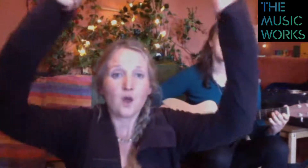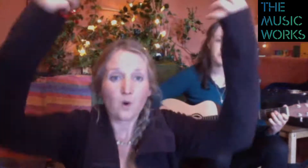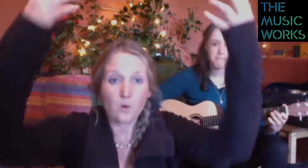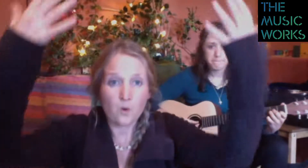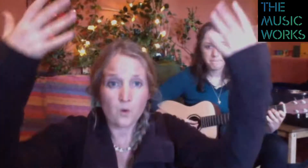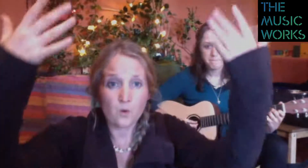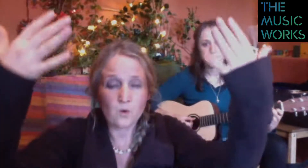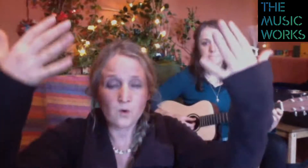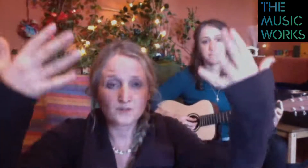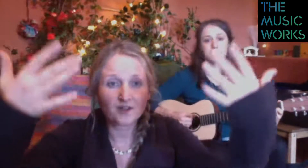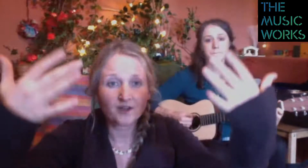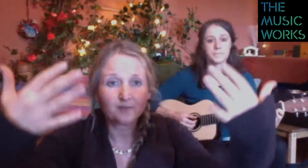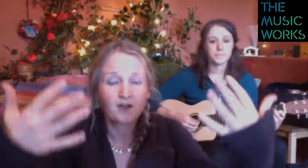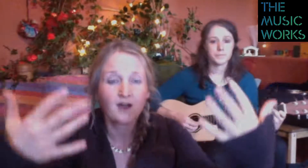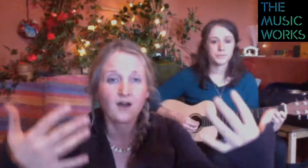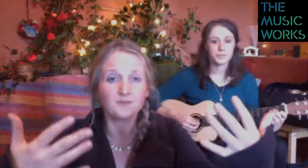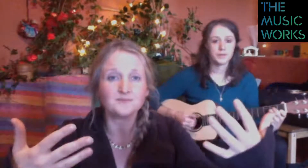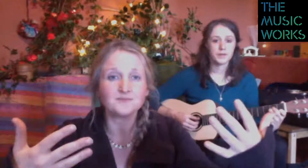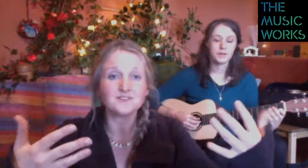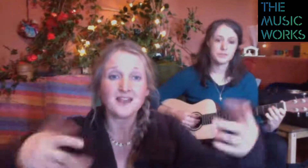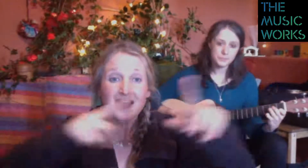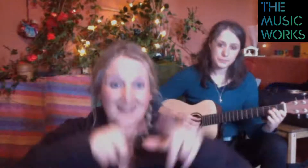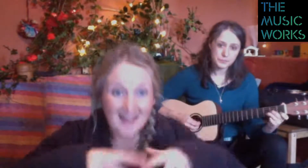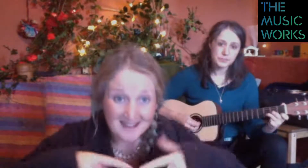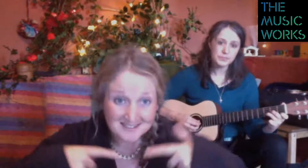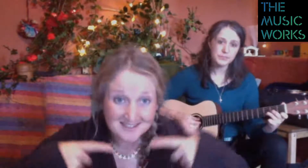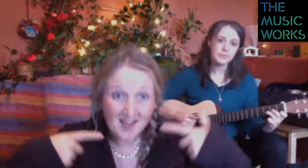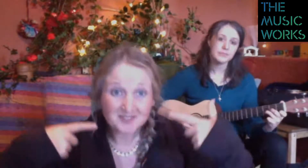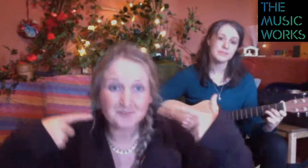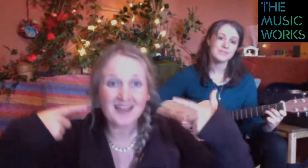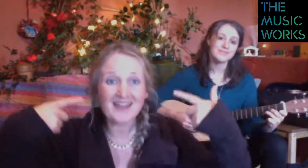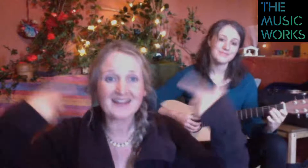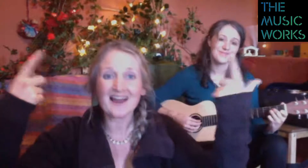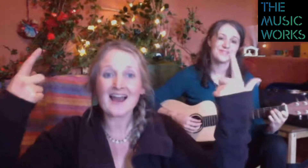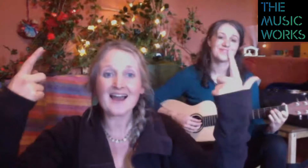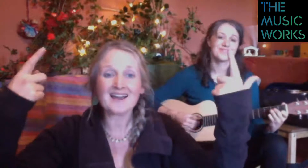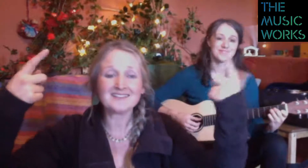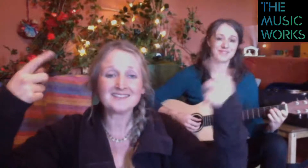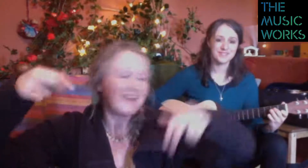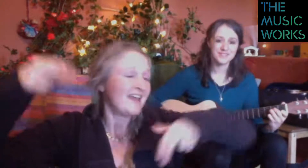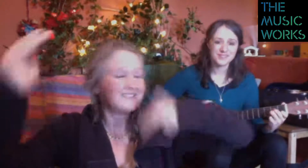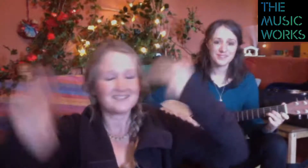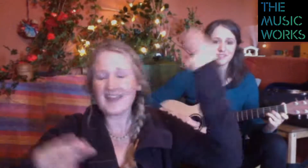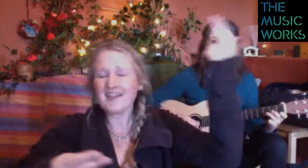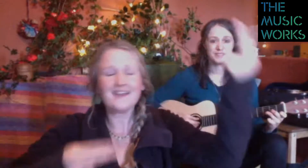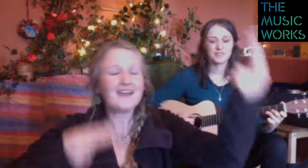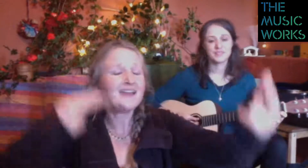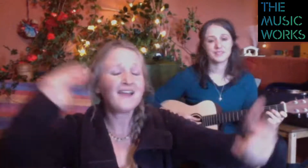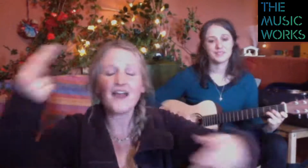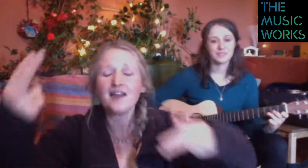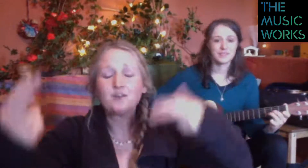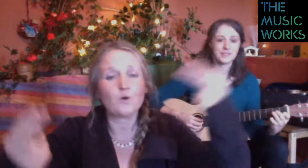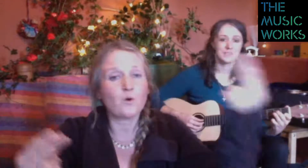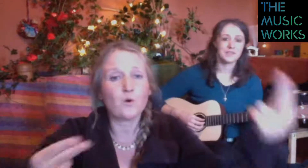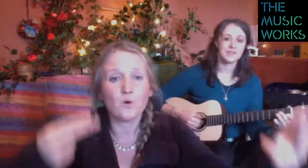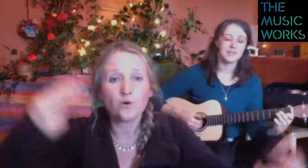Next bit. Autumn comes, let us be glad, singing an